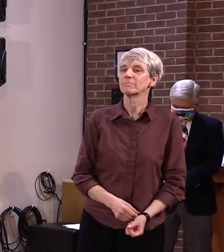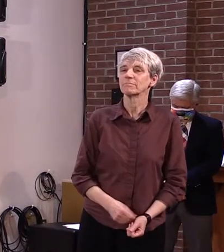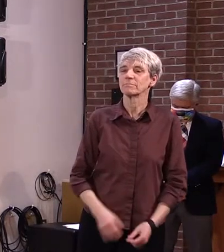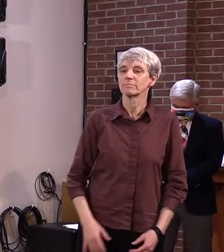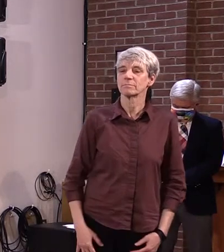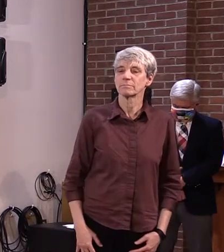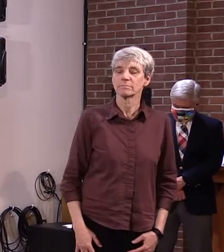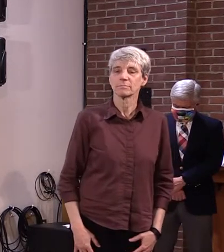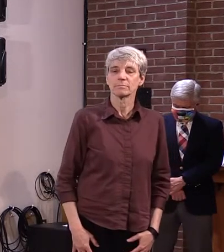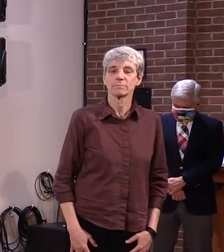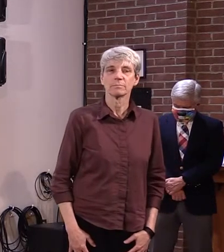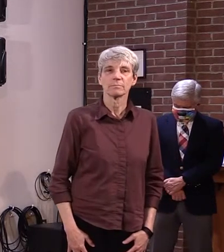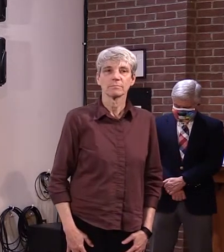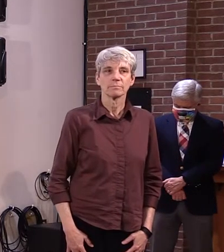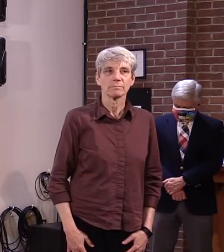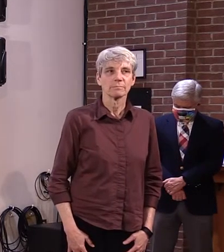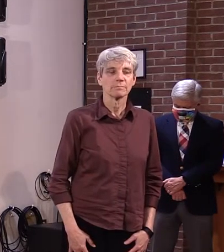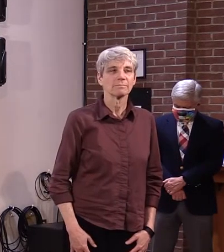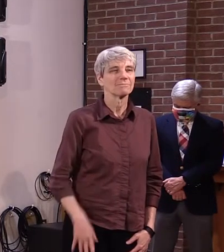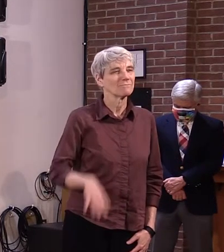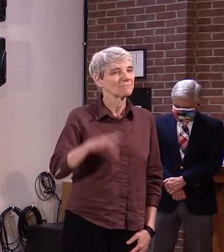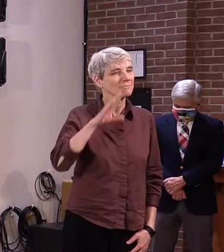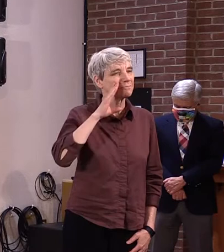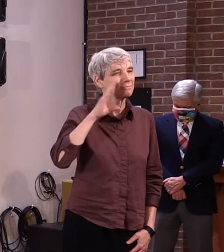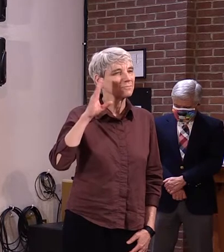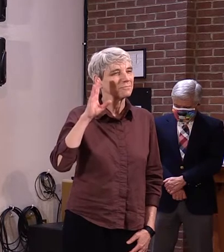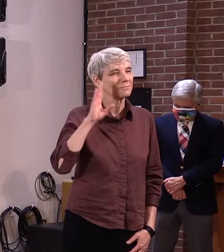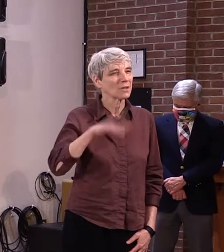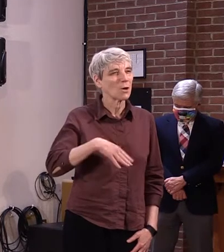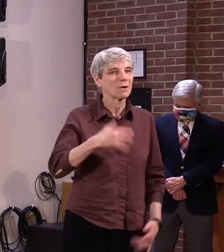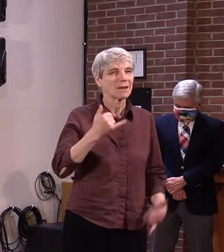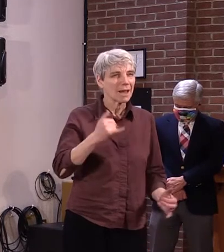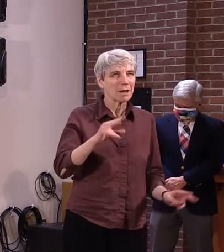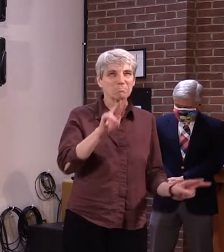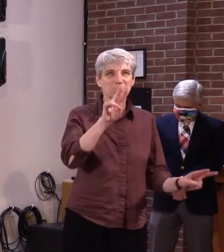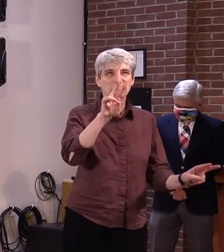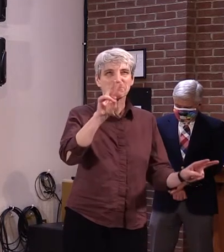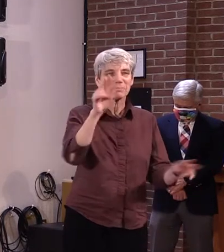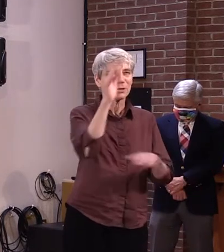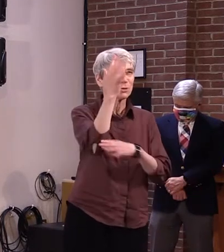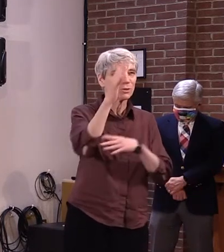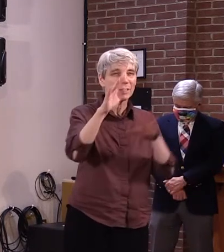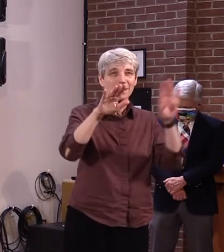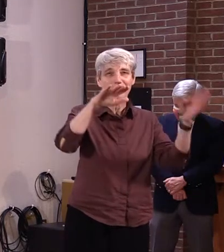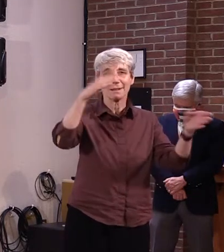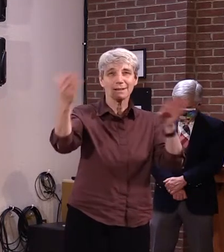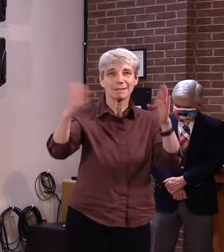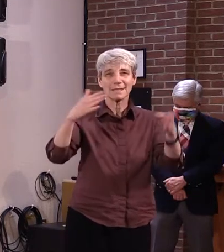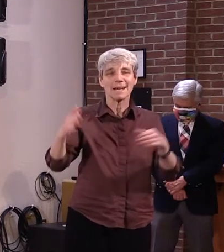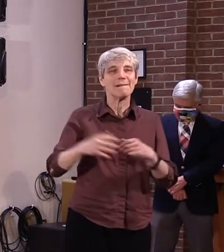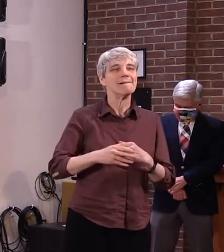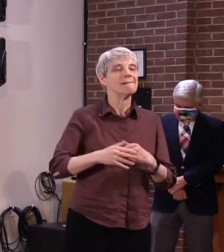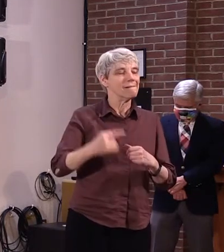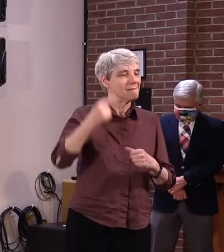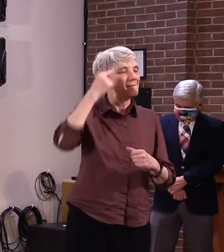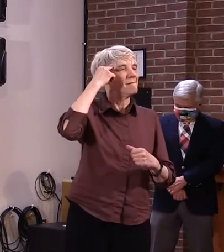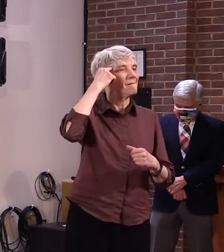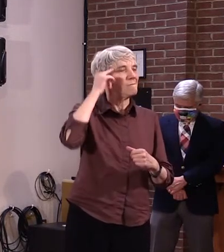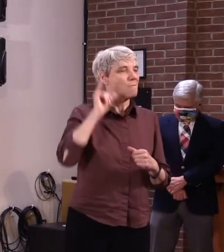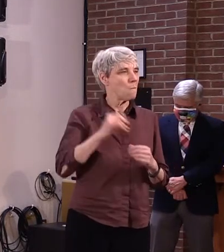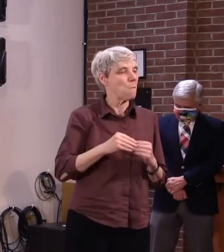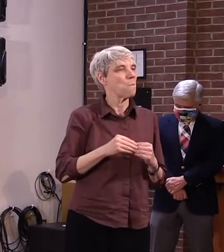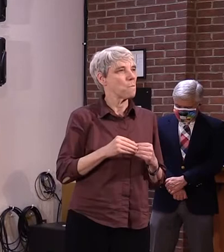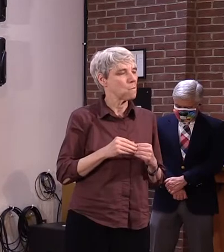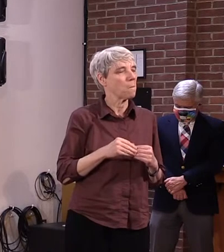I've been seeing the leaves falling, and that suggests that something else may start falling soon. And